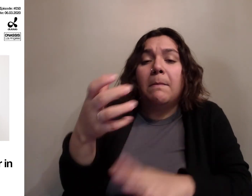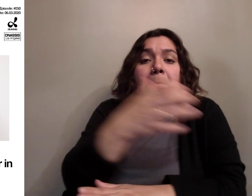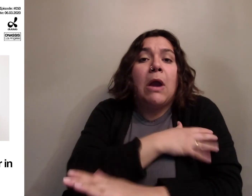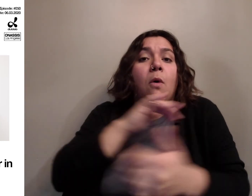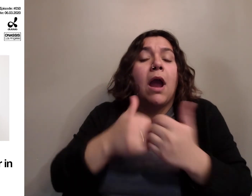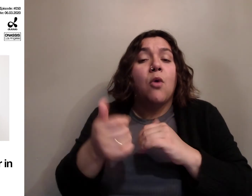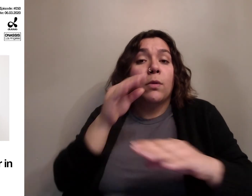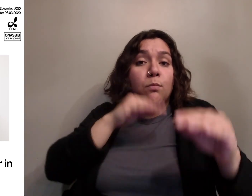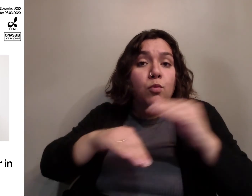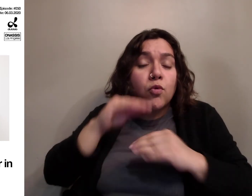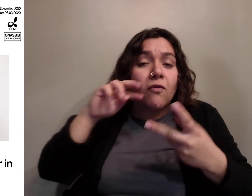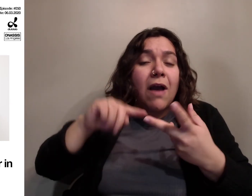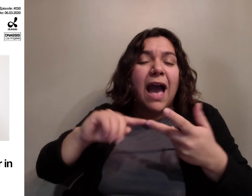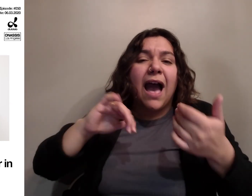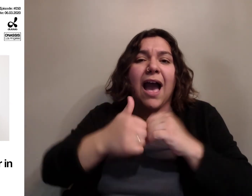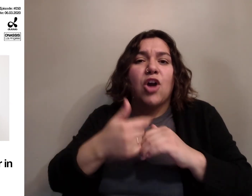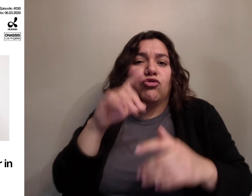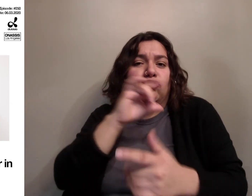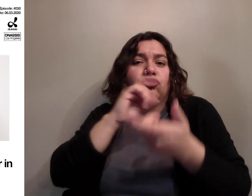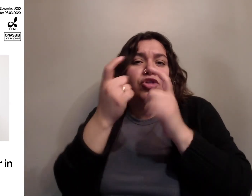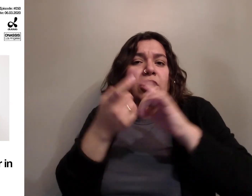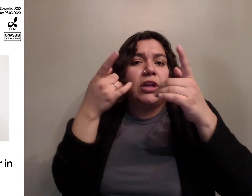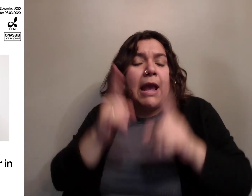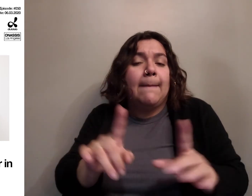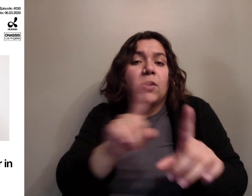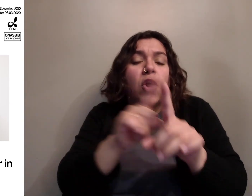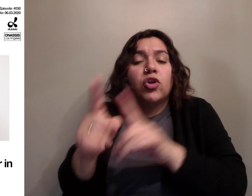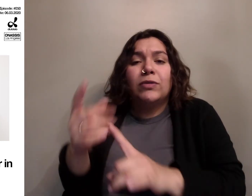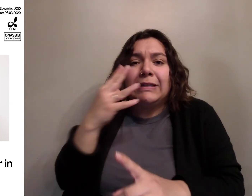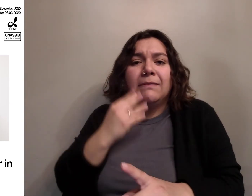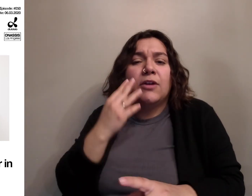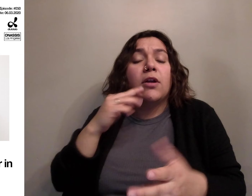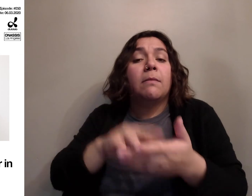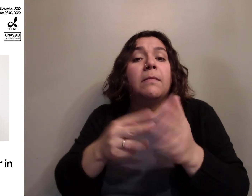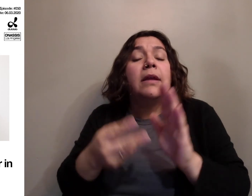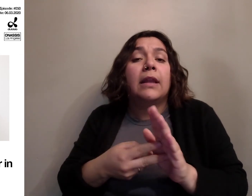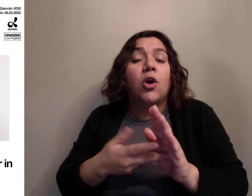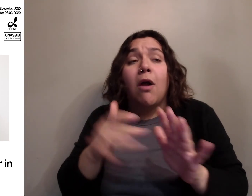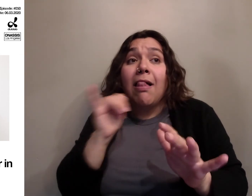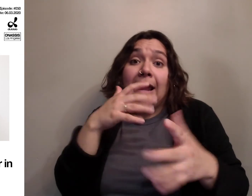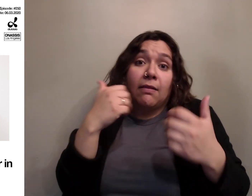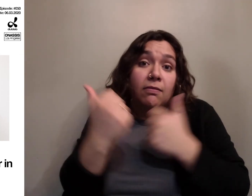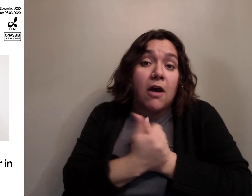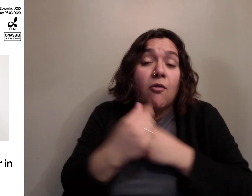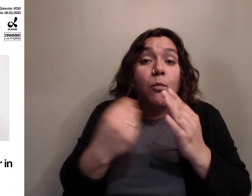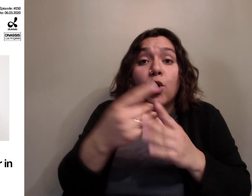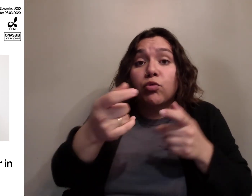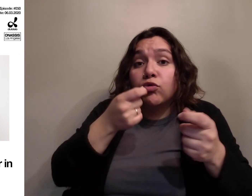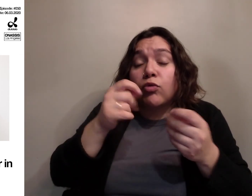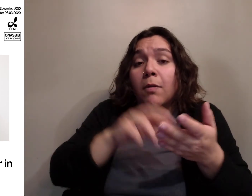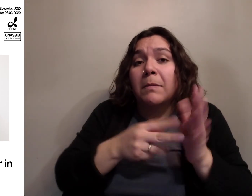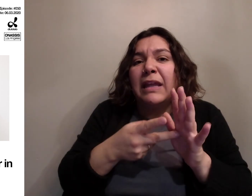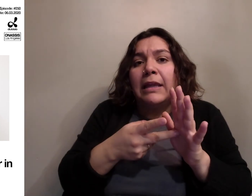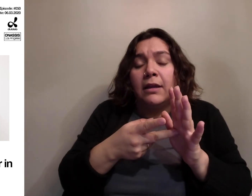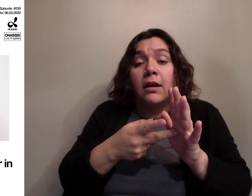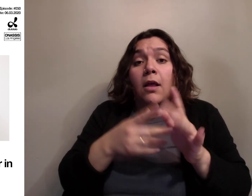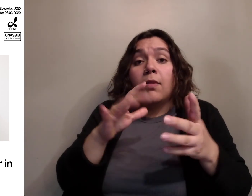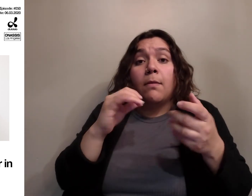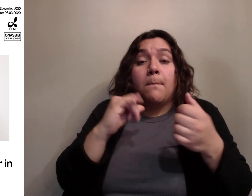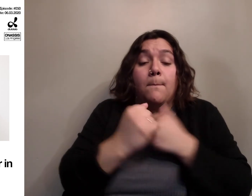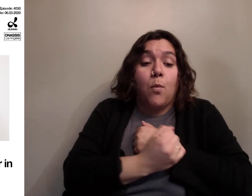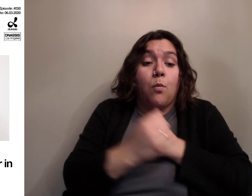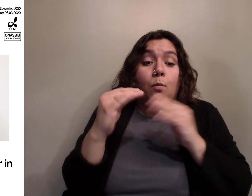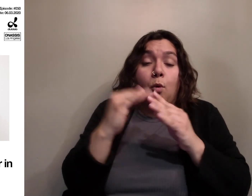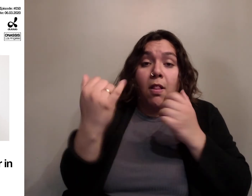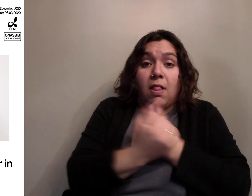evils. Power is in the wave that moves. The way change is God, so is a spirit. The more, or like